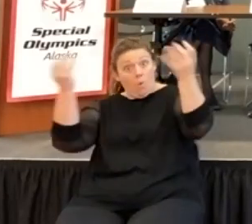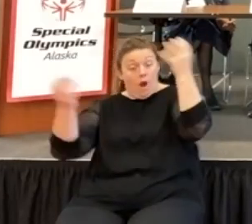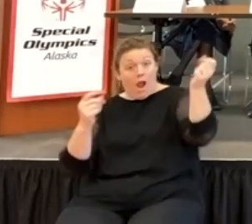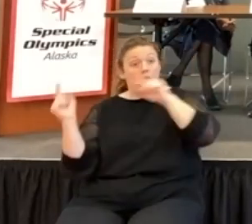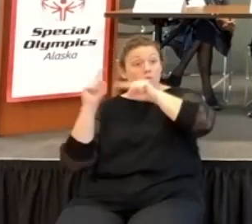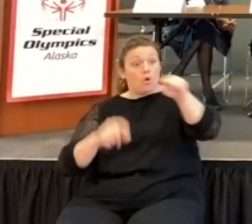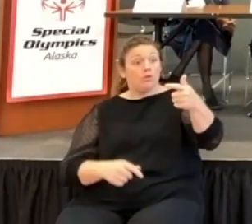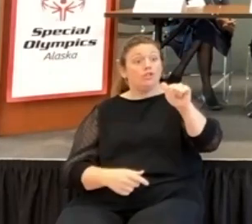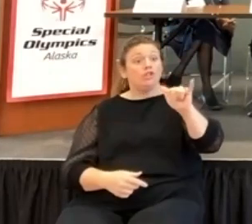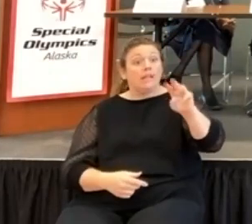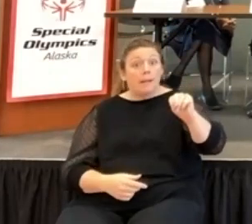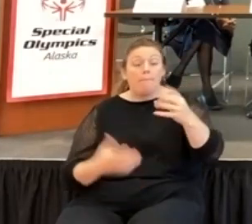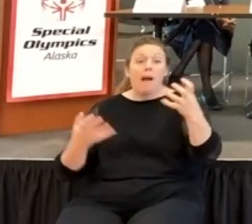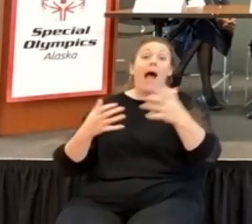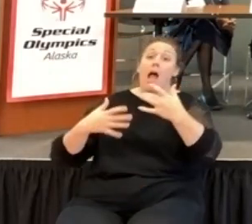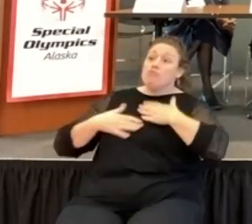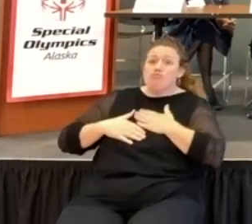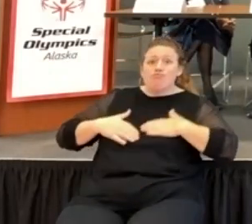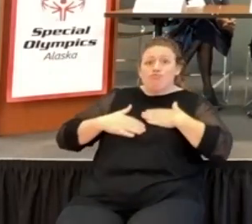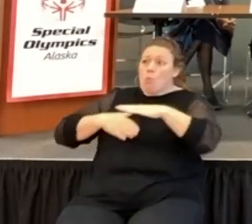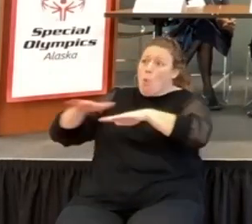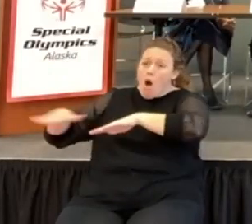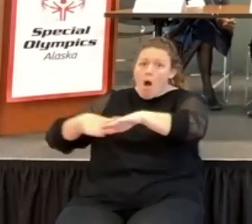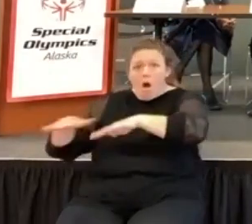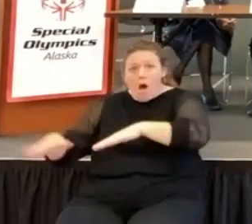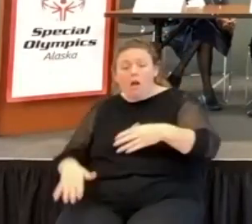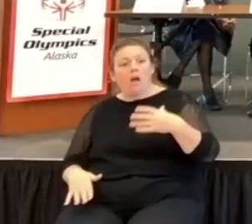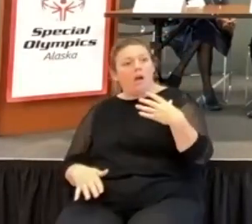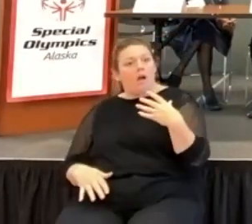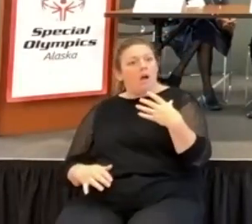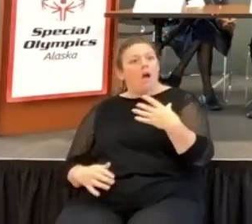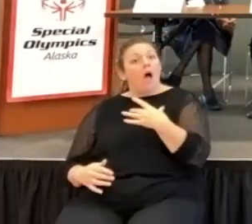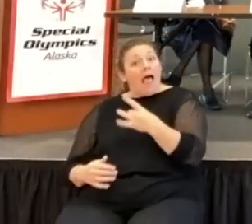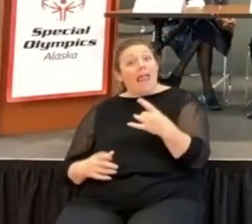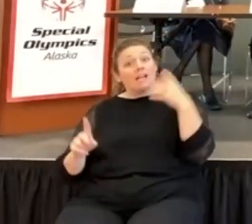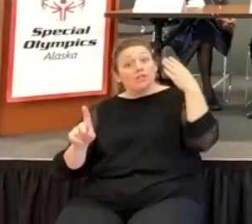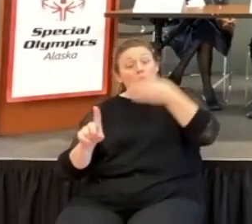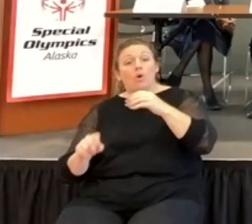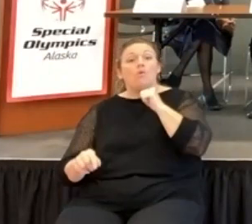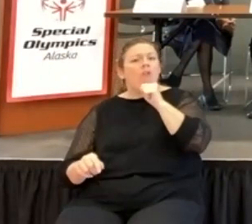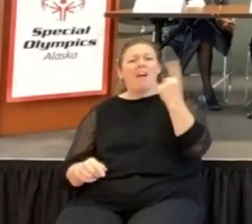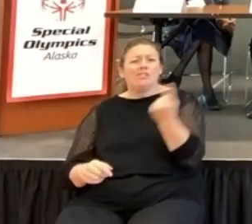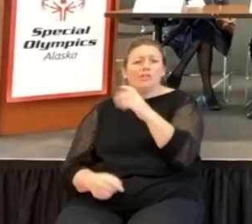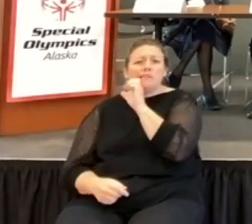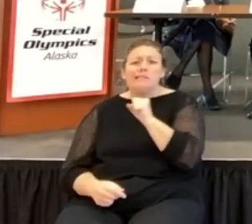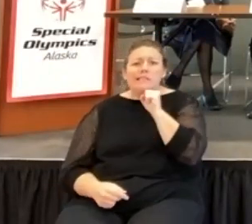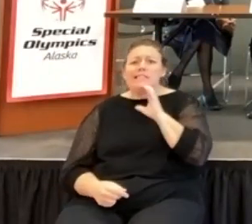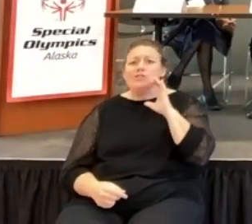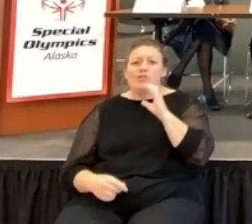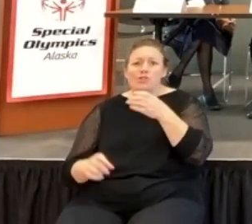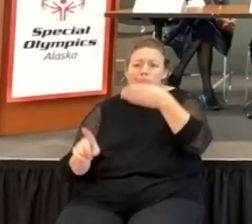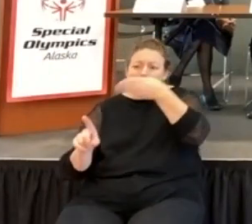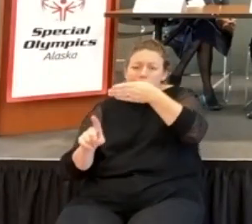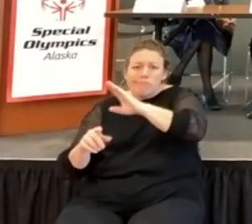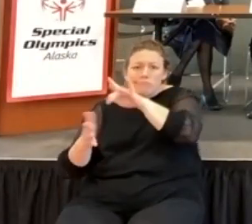out and walk. Or I'd like to go out, not to the senior center and play bingo all the time, but